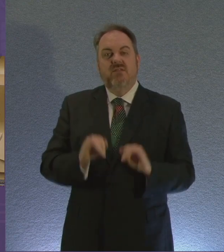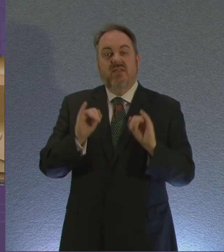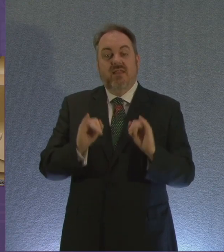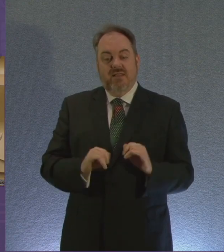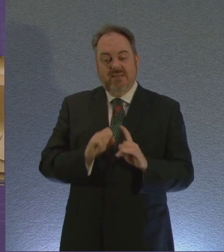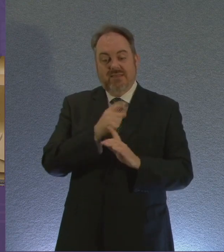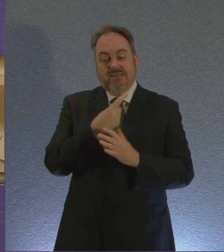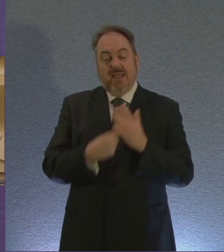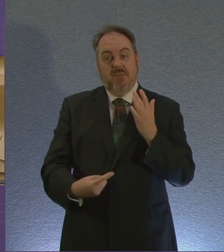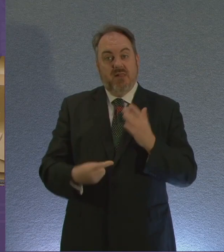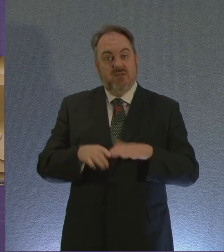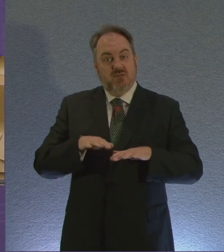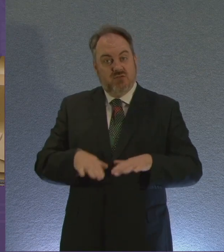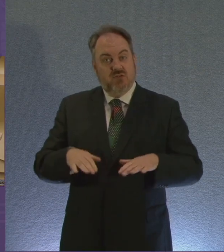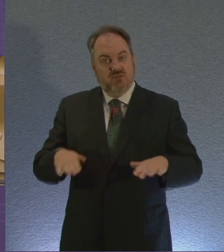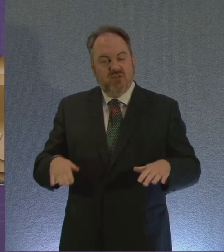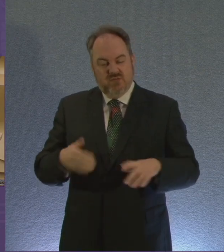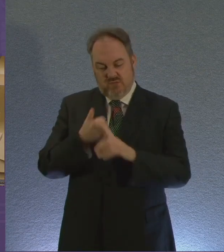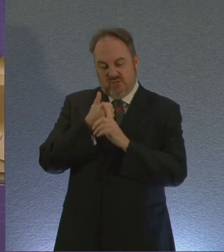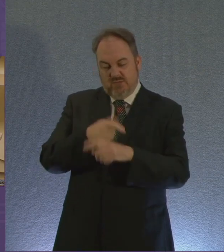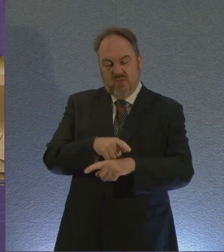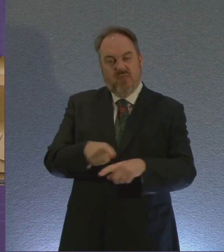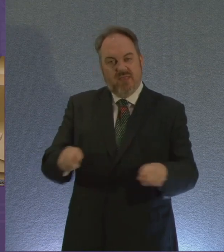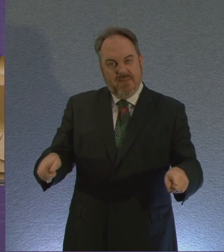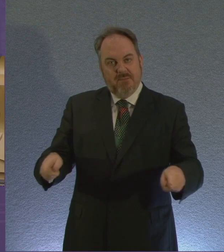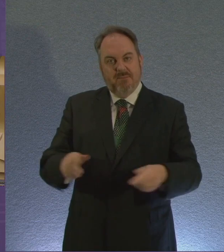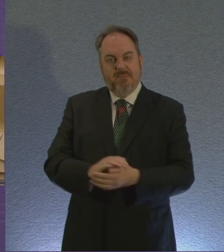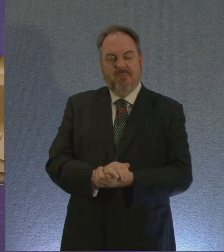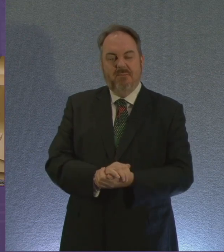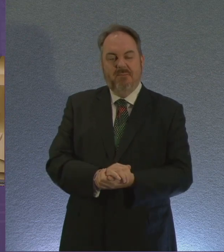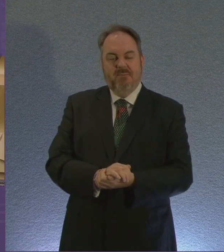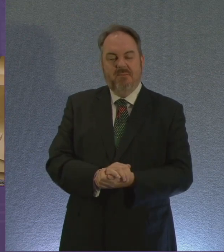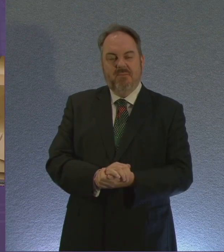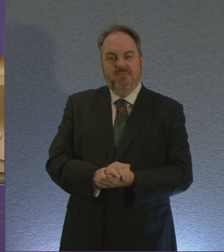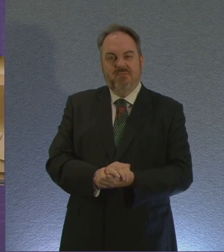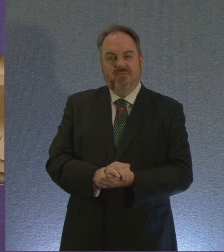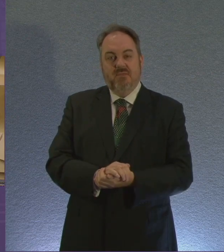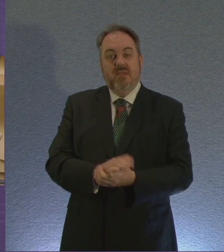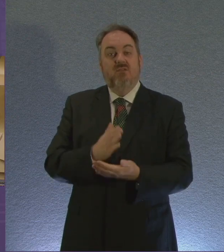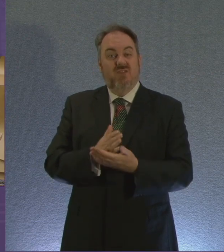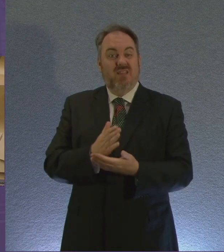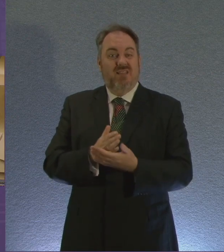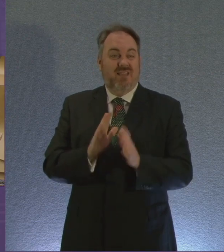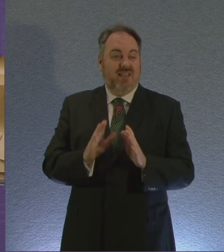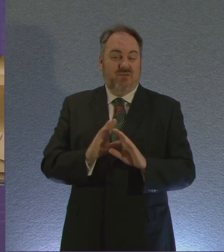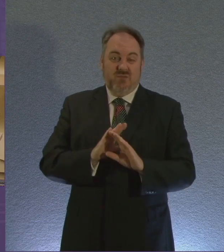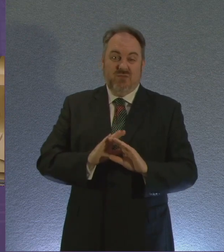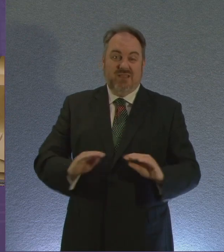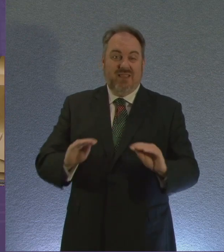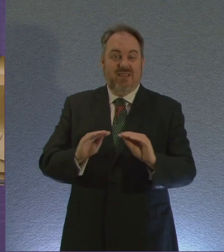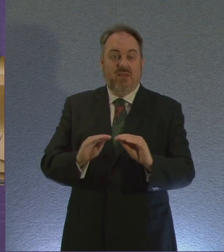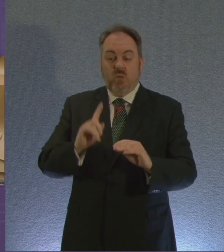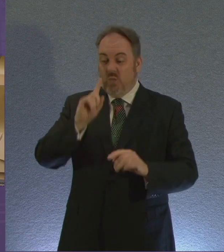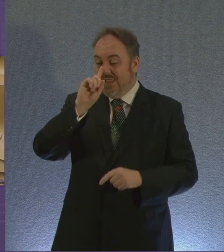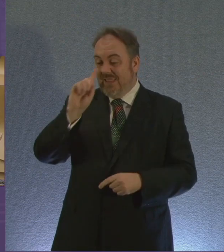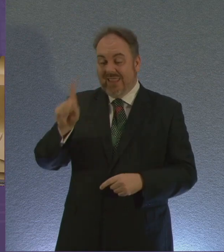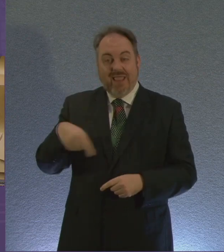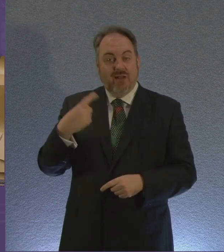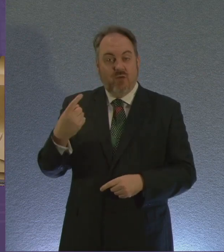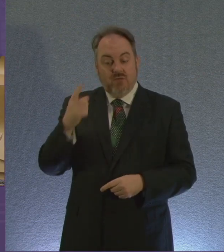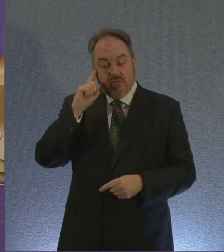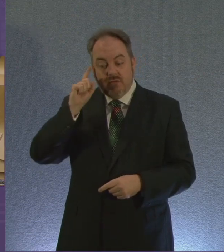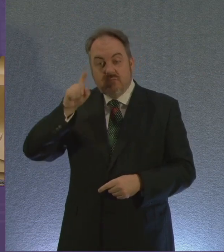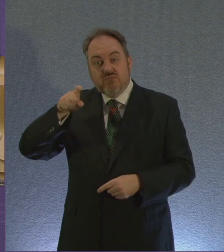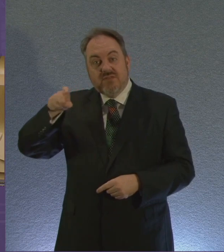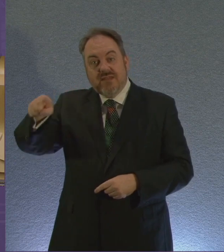without impacting on Social Security Scotland's wider delivery. Presiding Officer, nobody can predict the future and how this virus